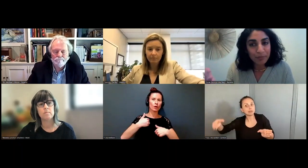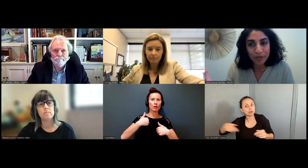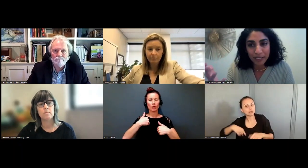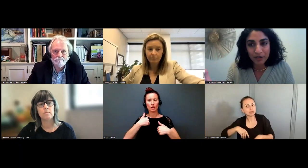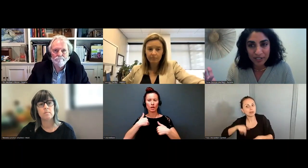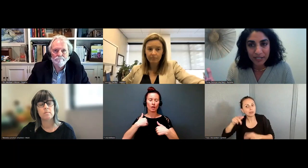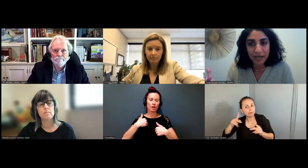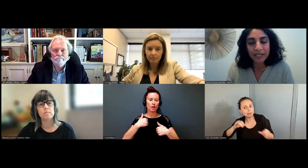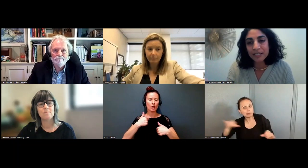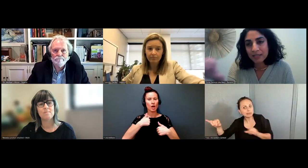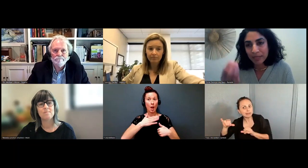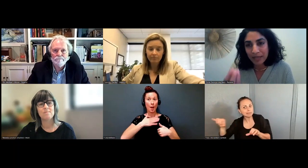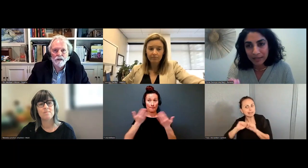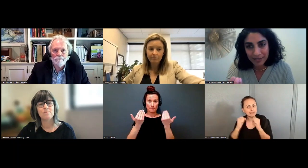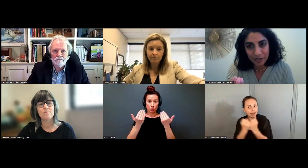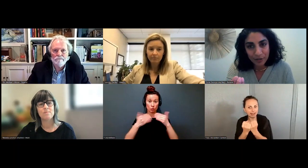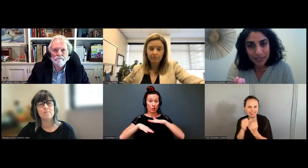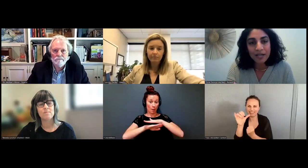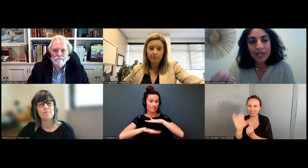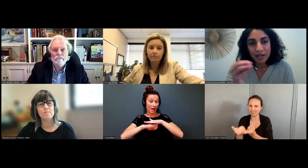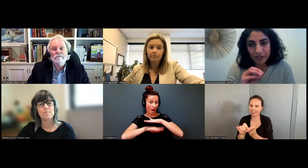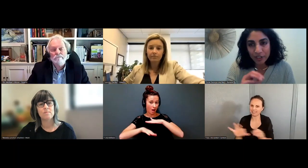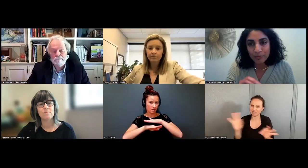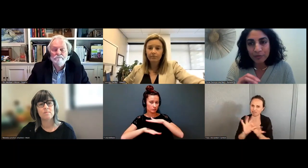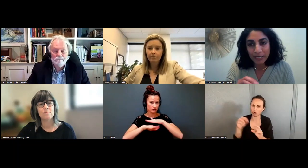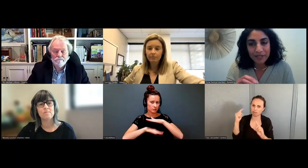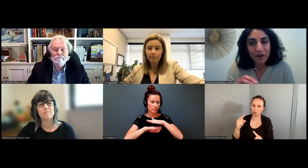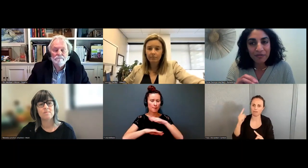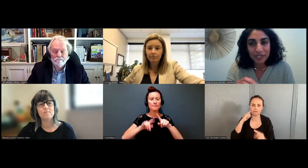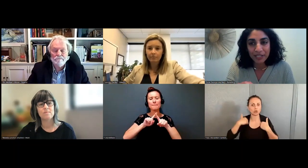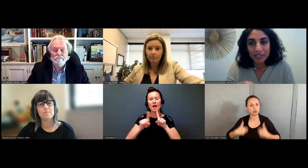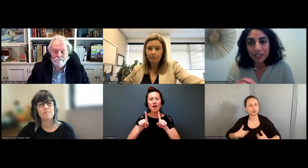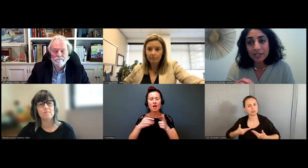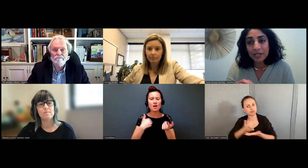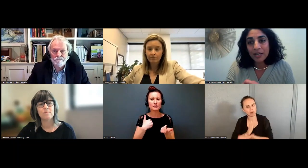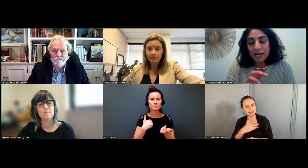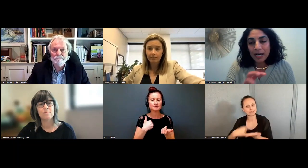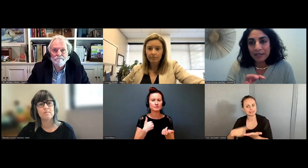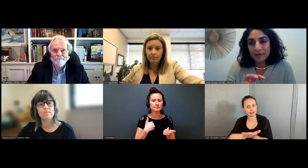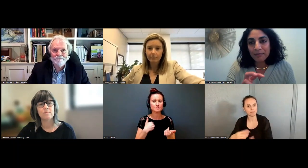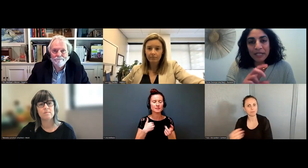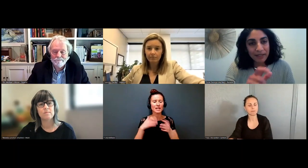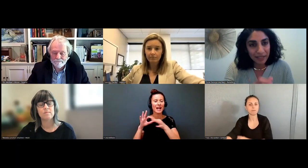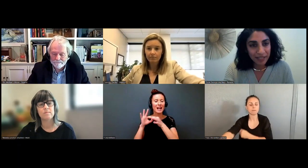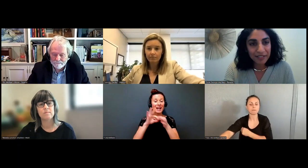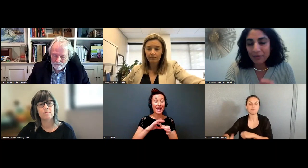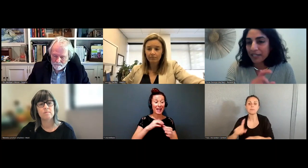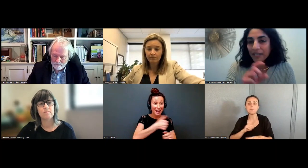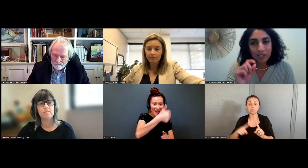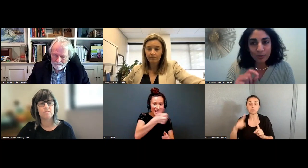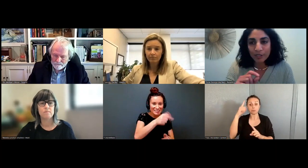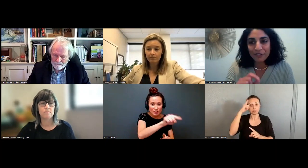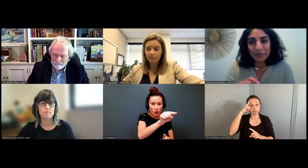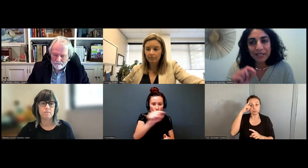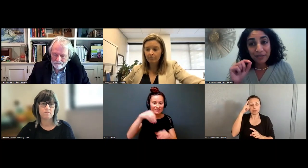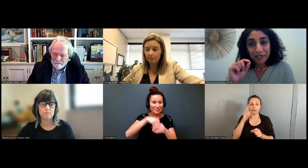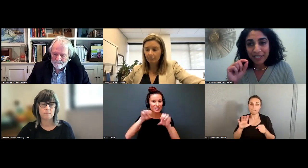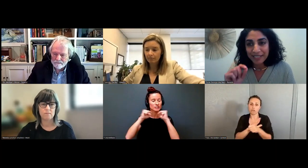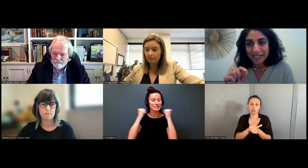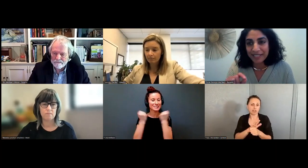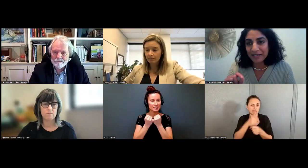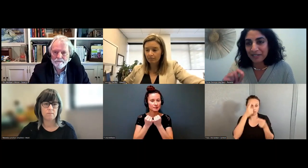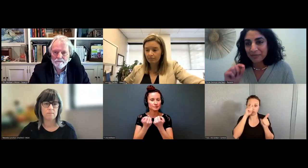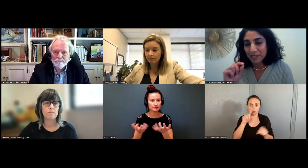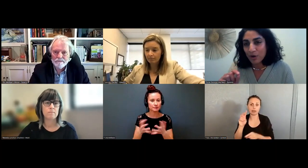other people in our society? And to me, that's the crux of the human rights conversation. But I think, Michael, I totally agree that